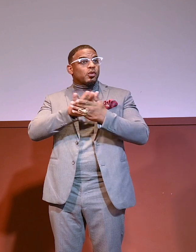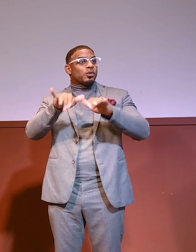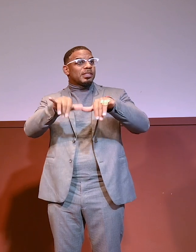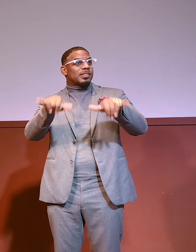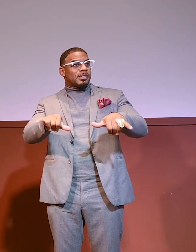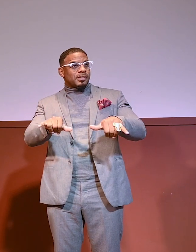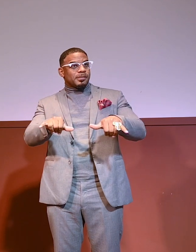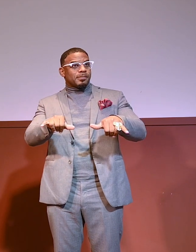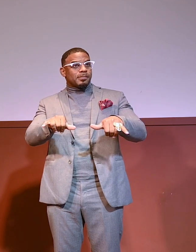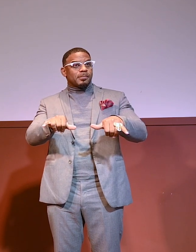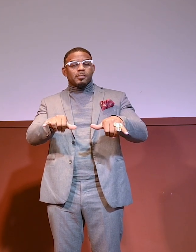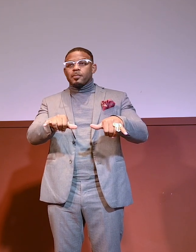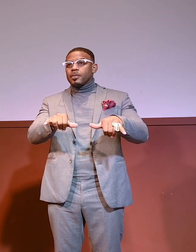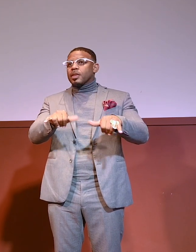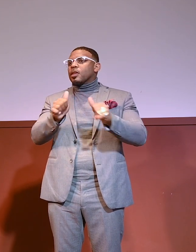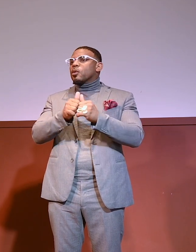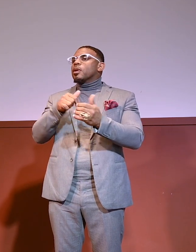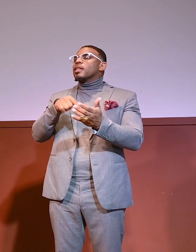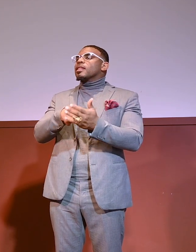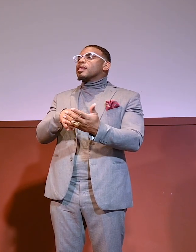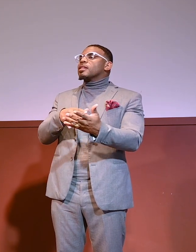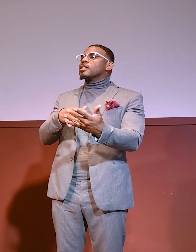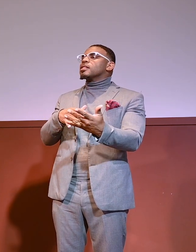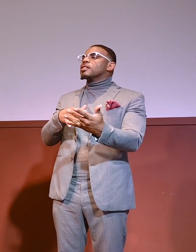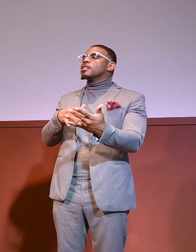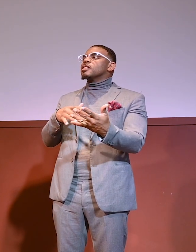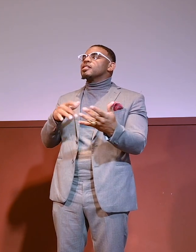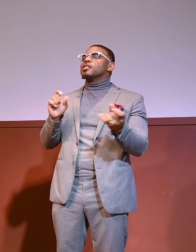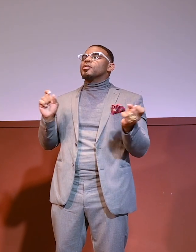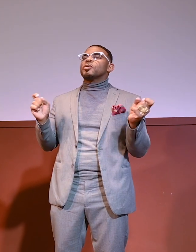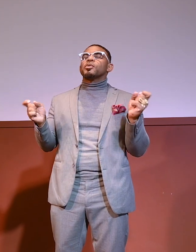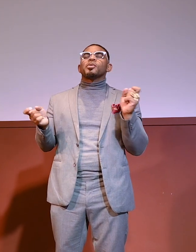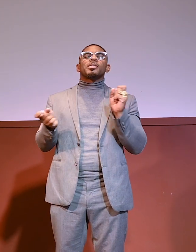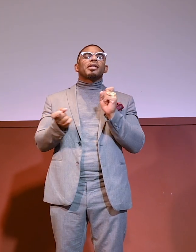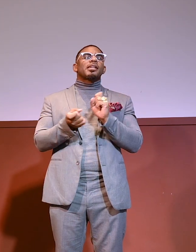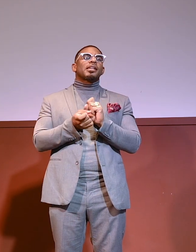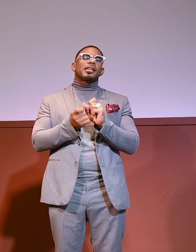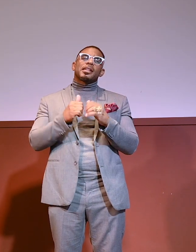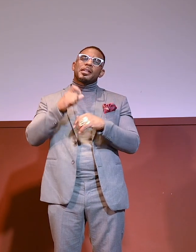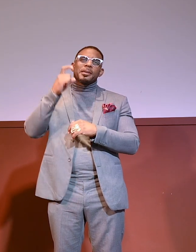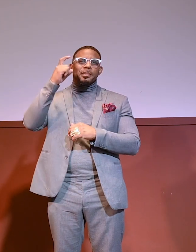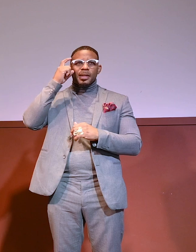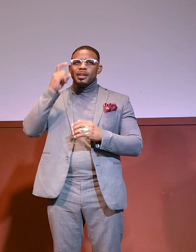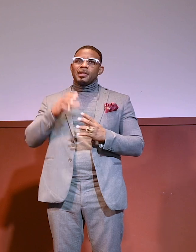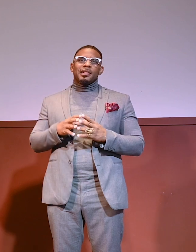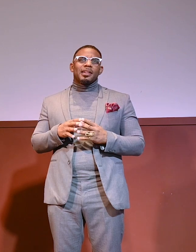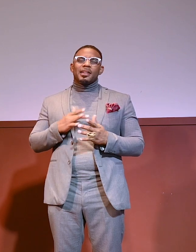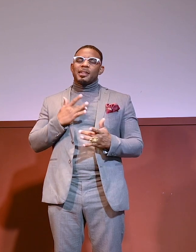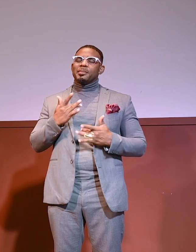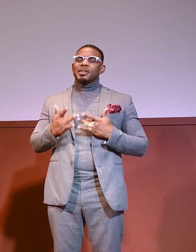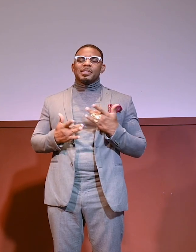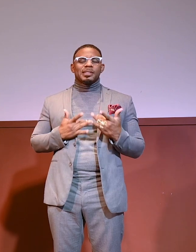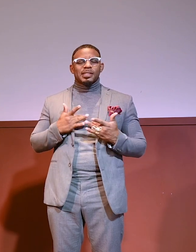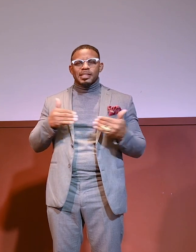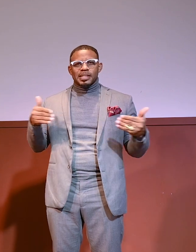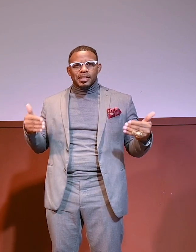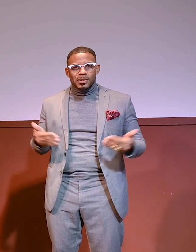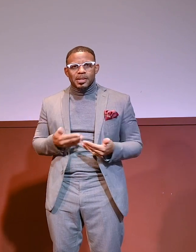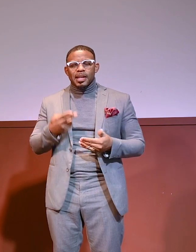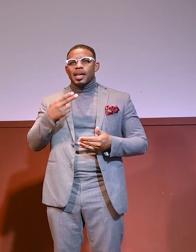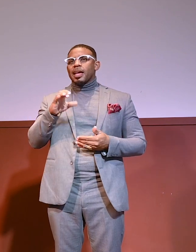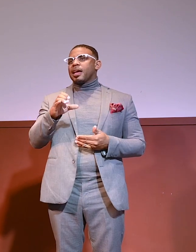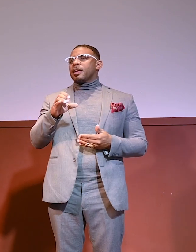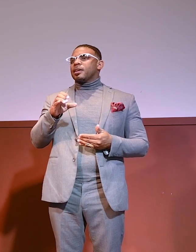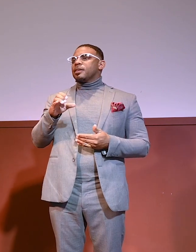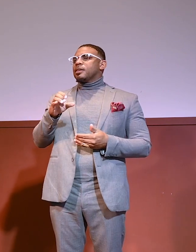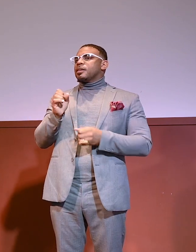system. With this transformational change in mind, I'm excited to introduce Howard